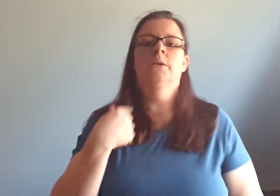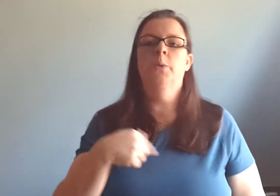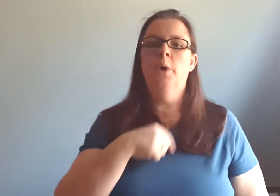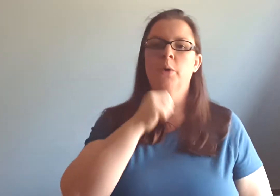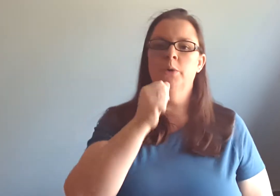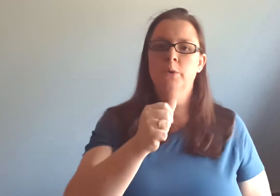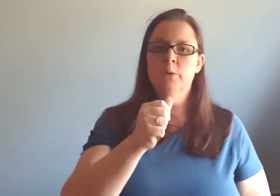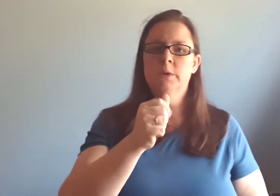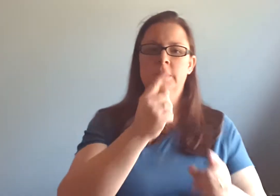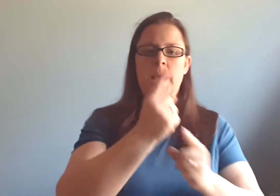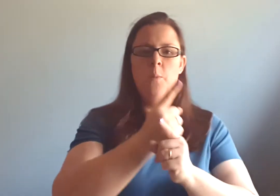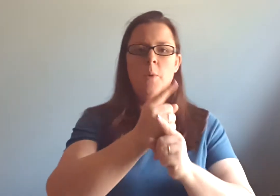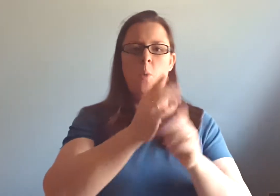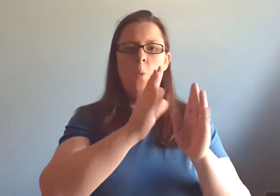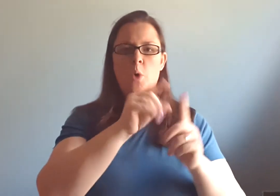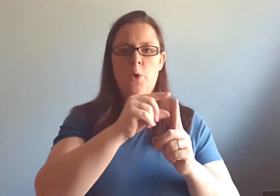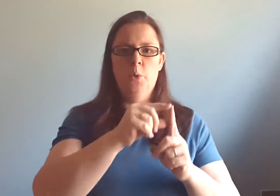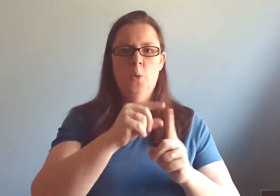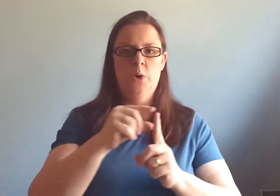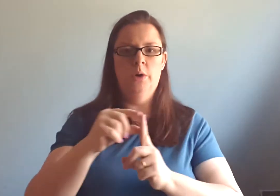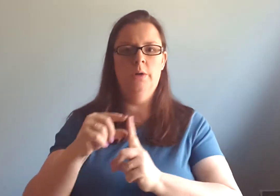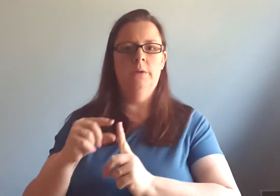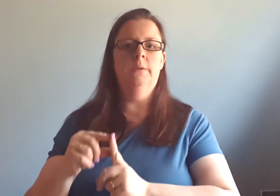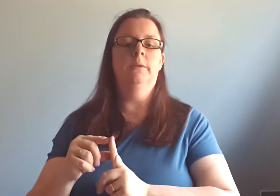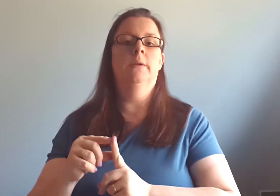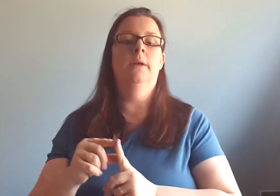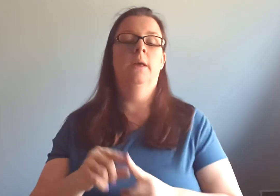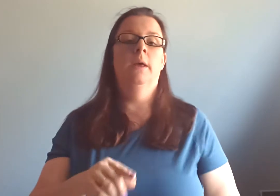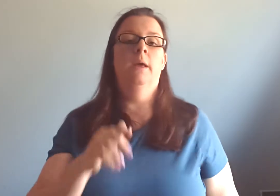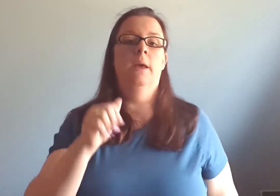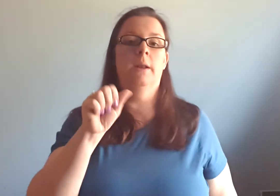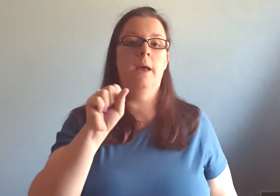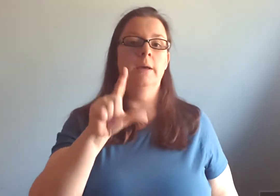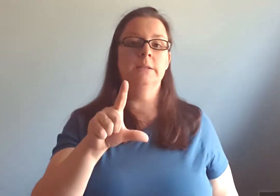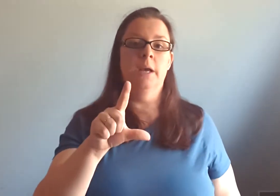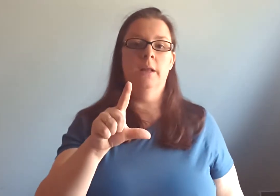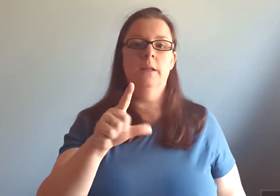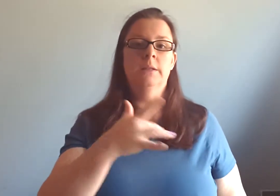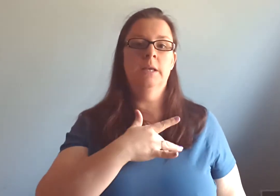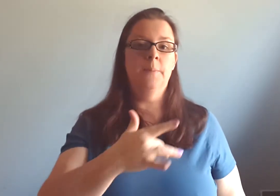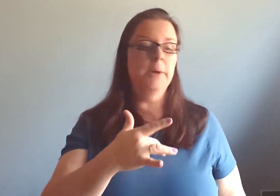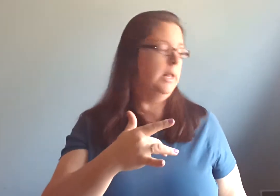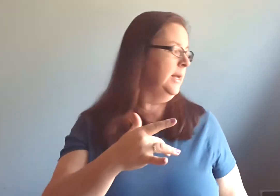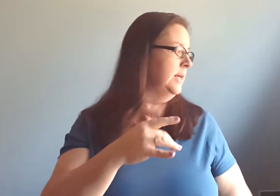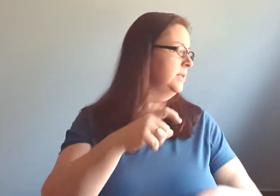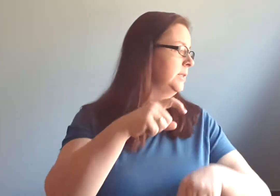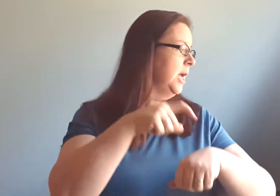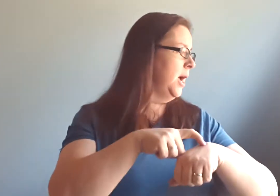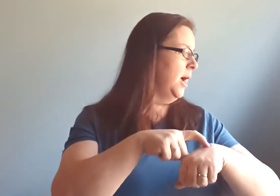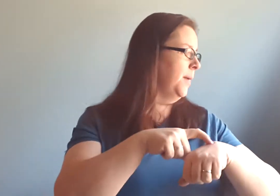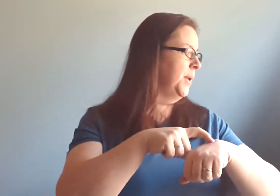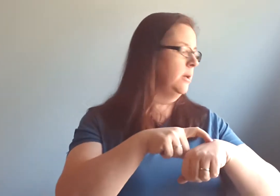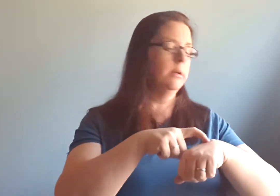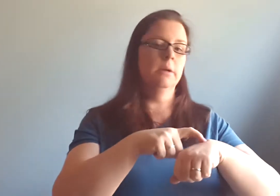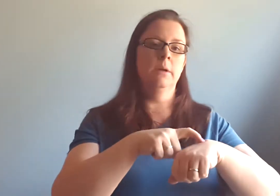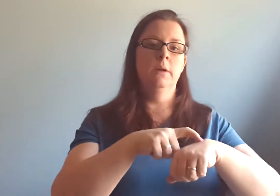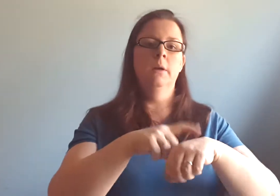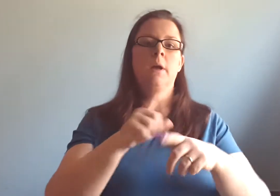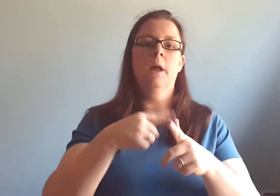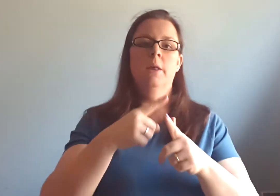We don't use the same word order. In ASL, typically it is time, and